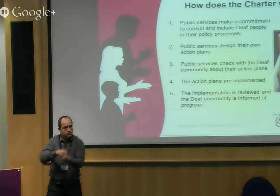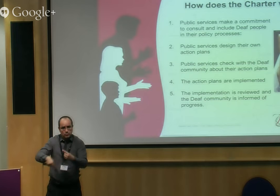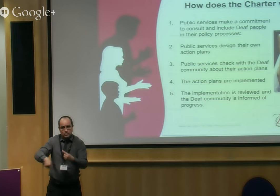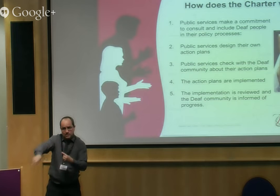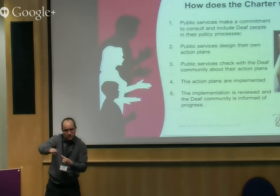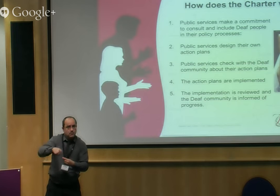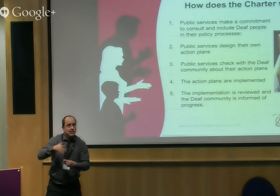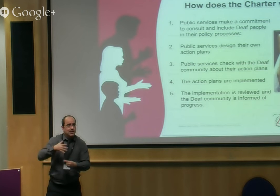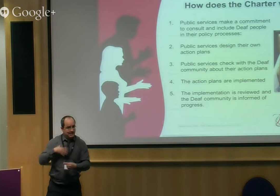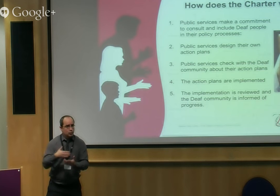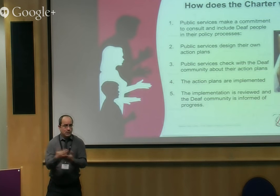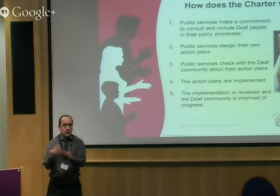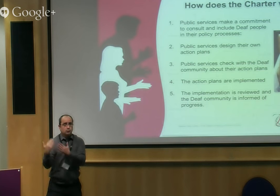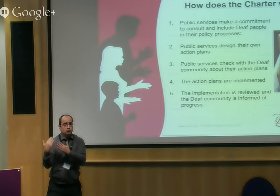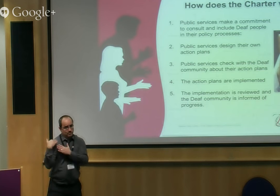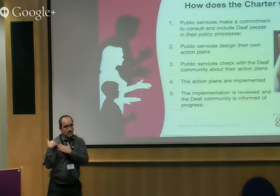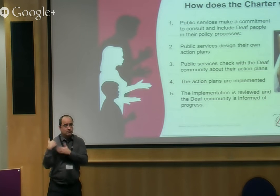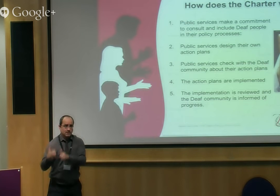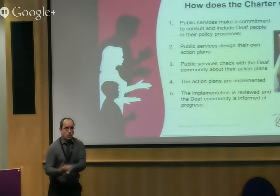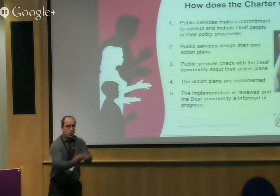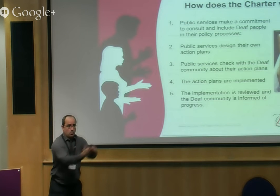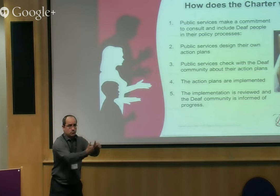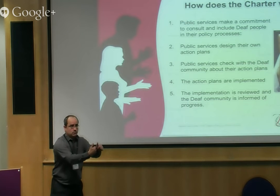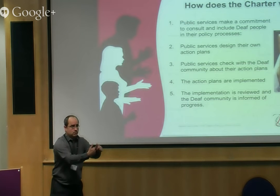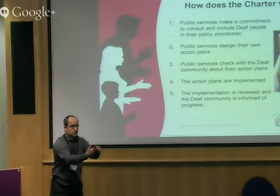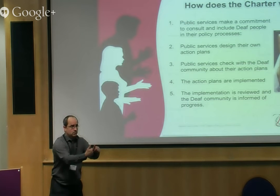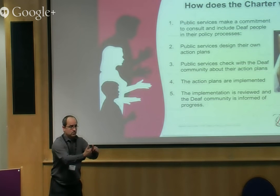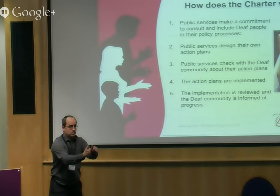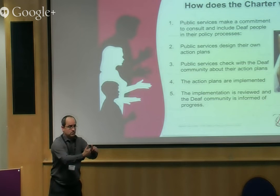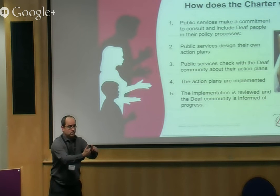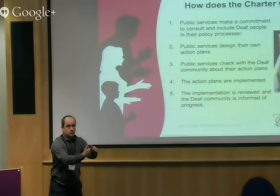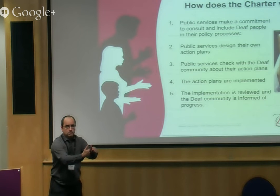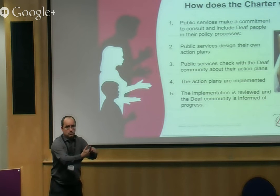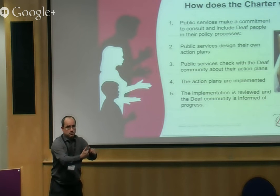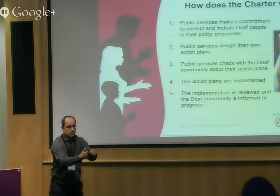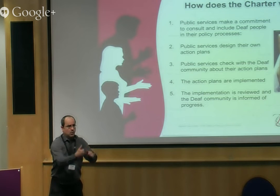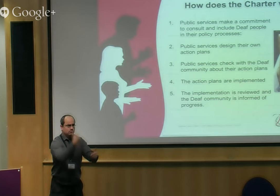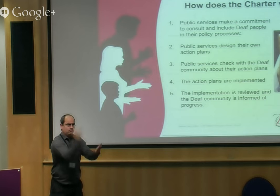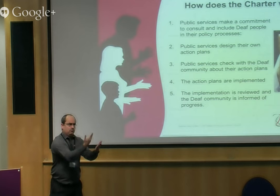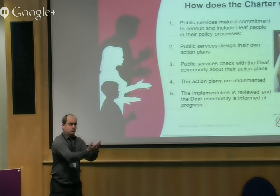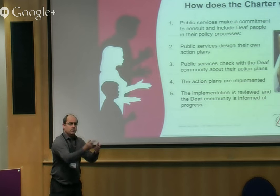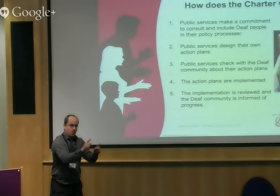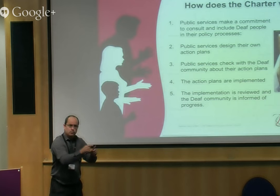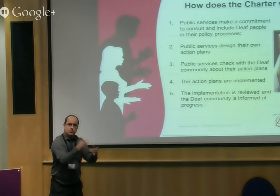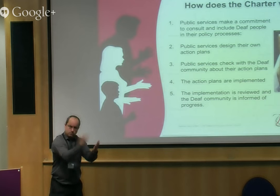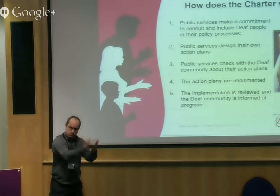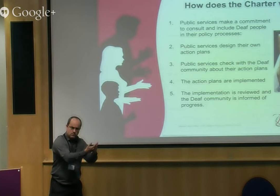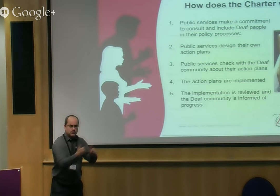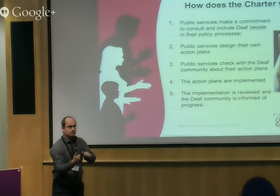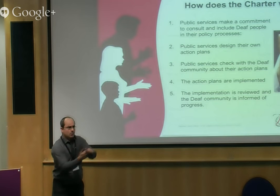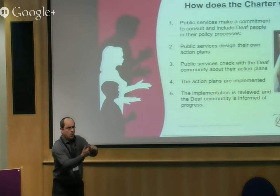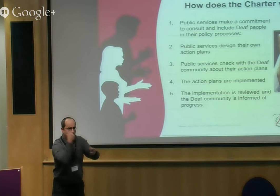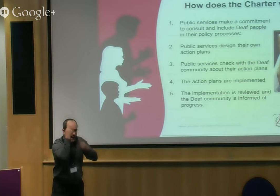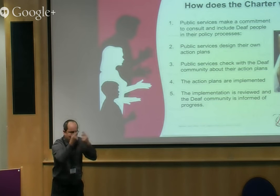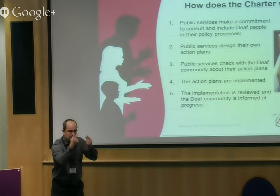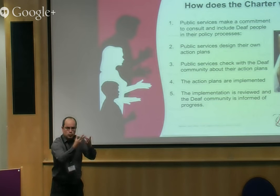back again. The deaf people need to share the responsibility to support that relationship. It's